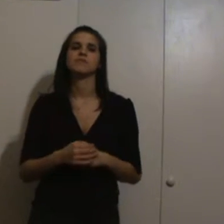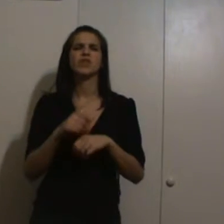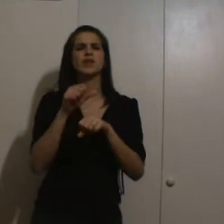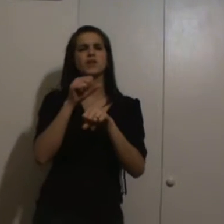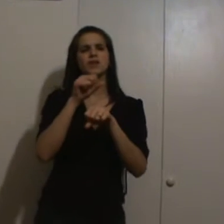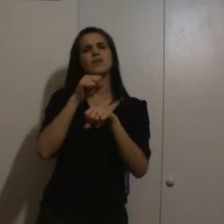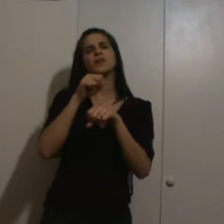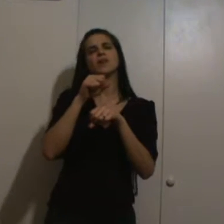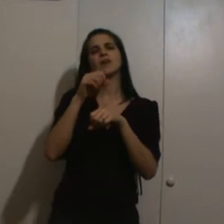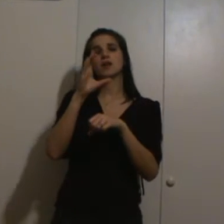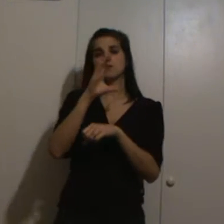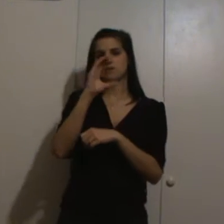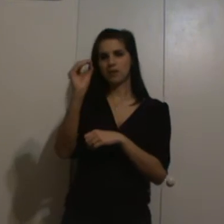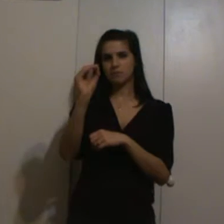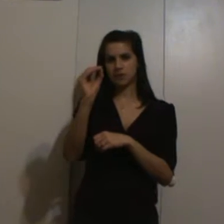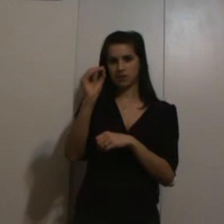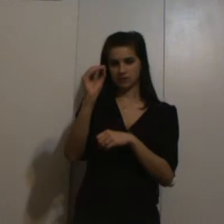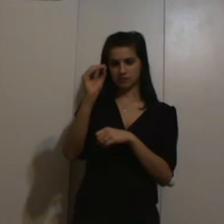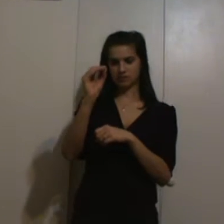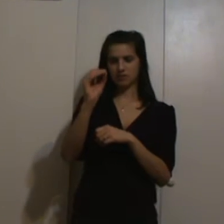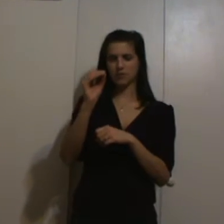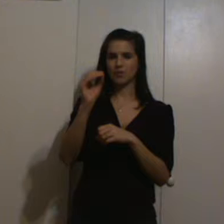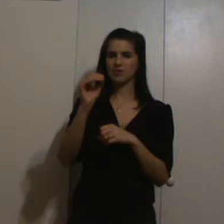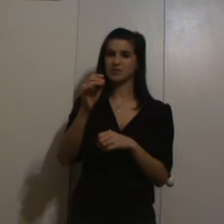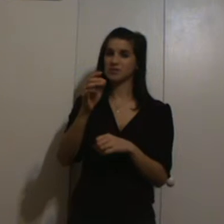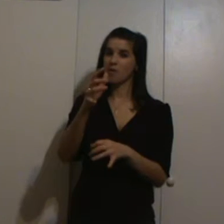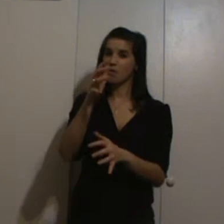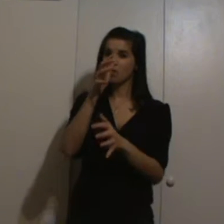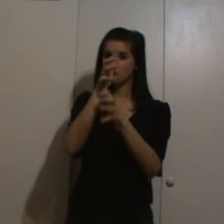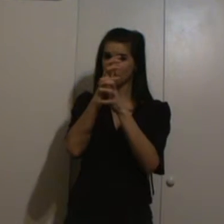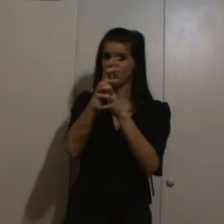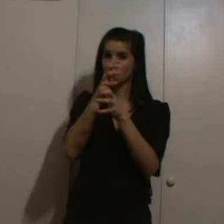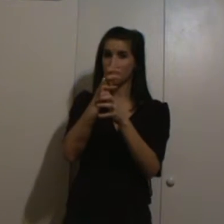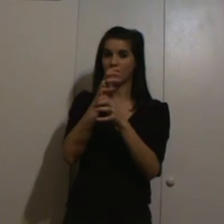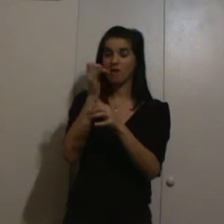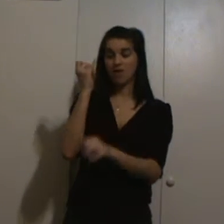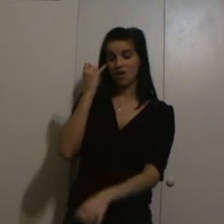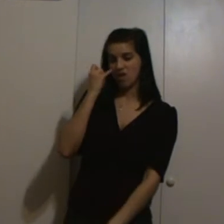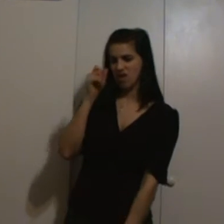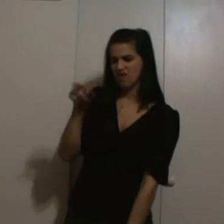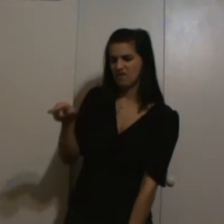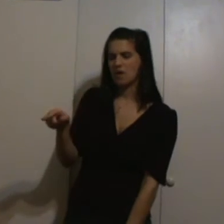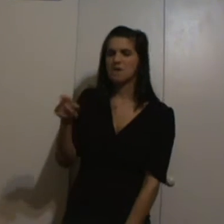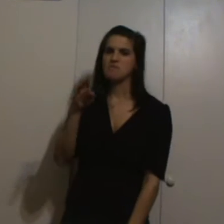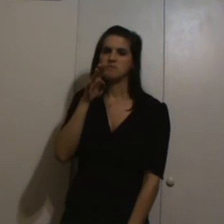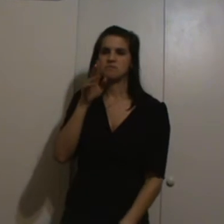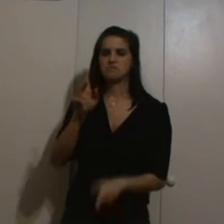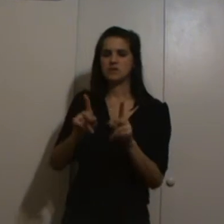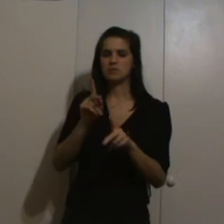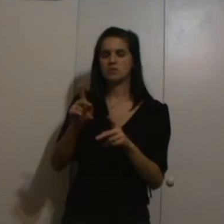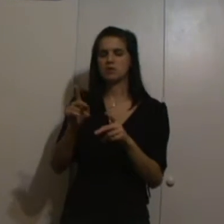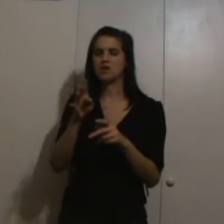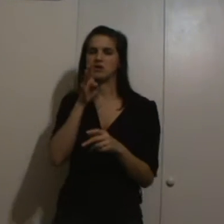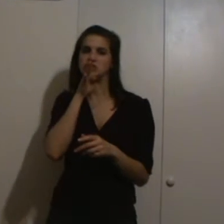employers, but some employers were so cruel at times that people caught talking, singing, or smoking would receive